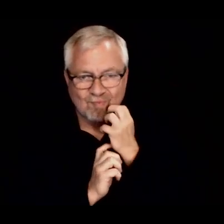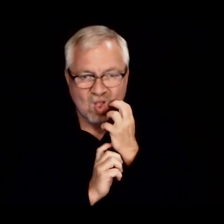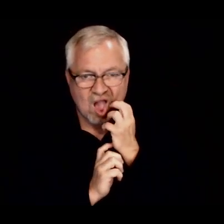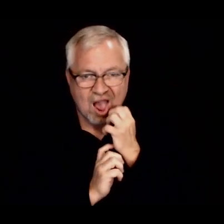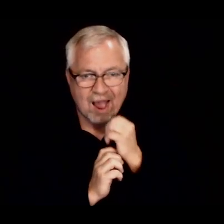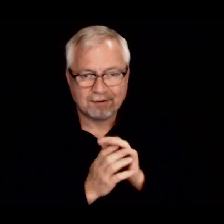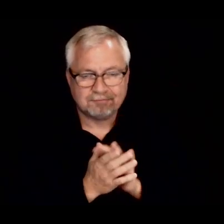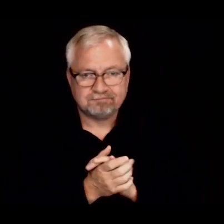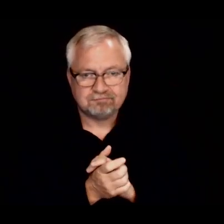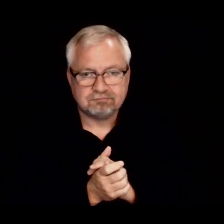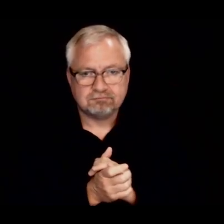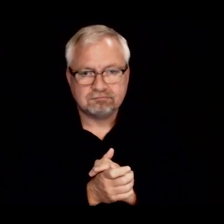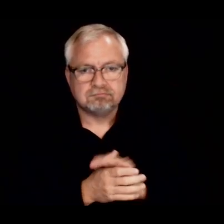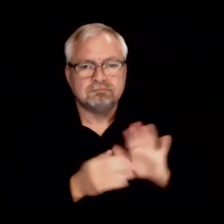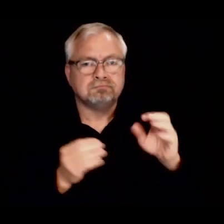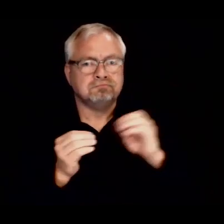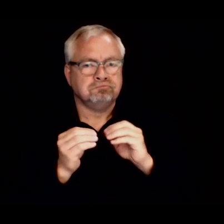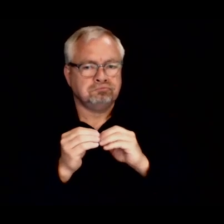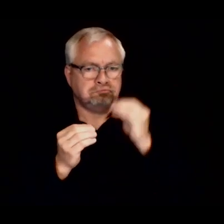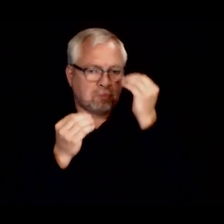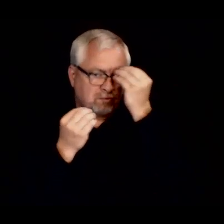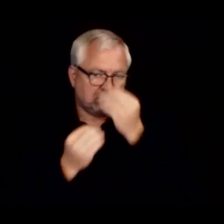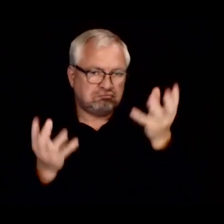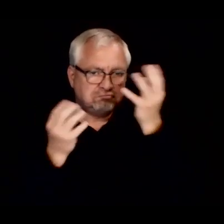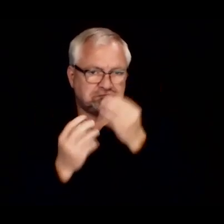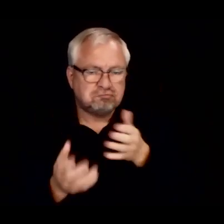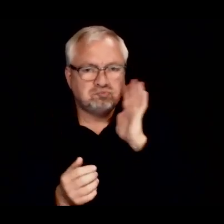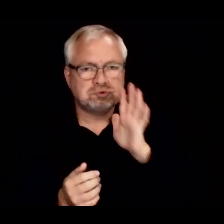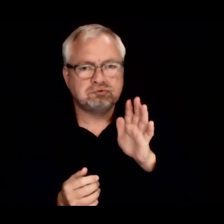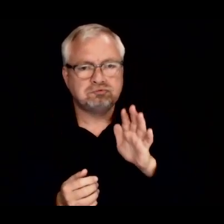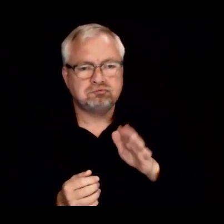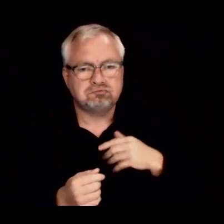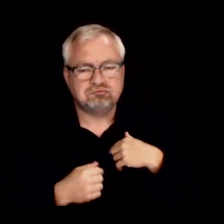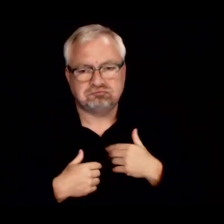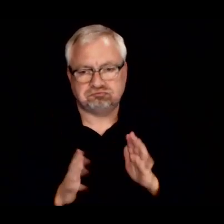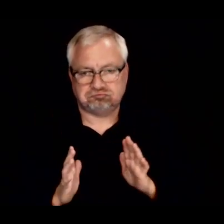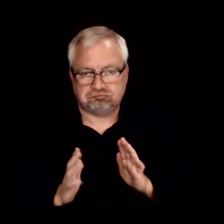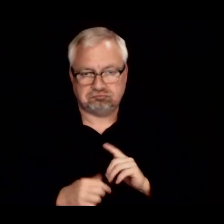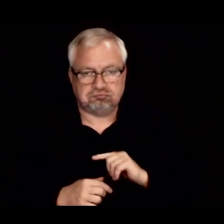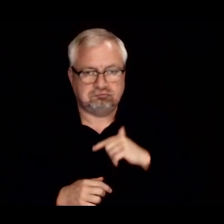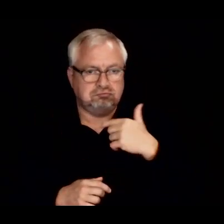information. And with that, I'll turn it back to Mike Schomer.